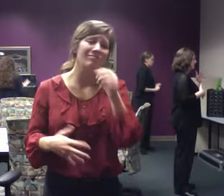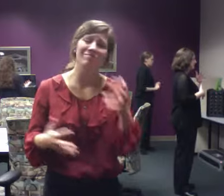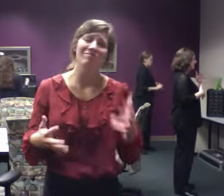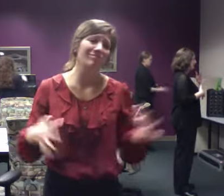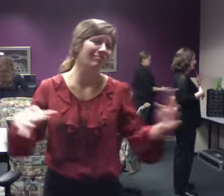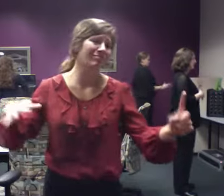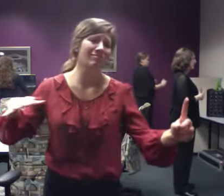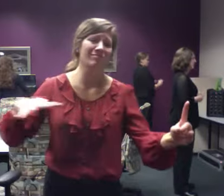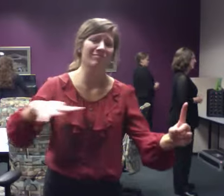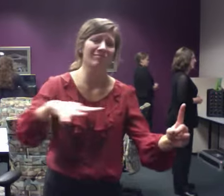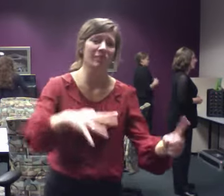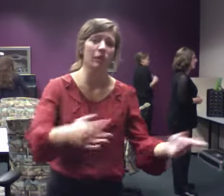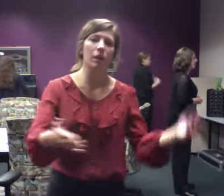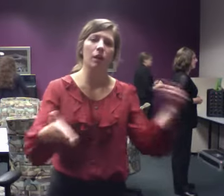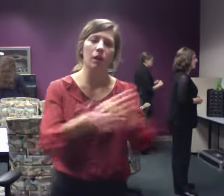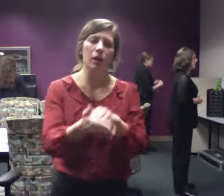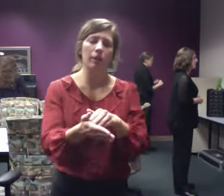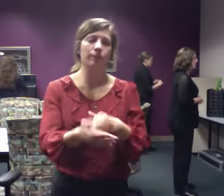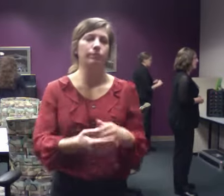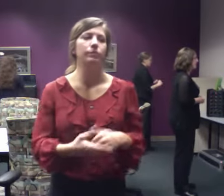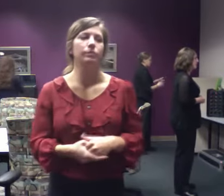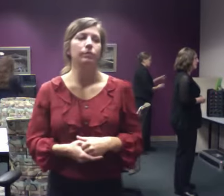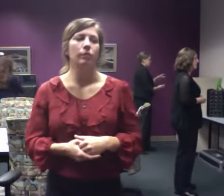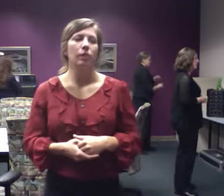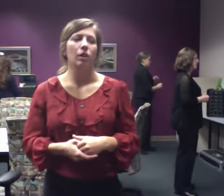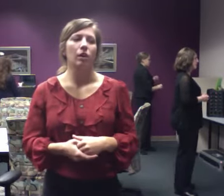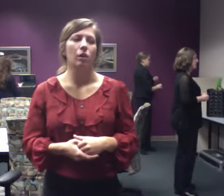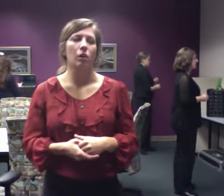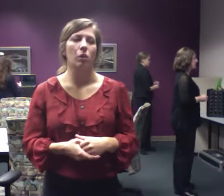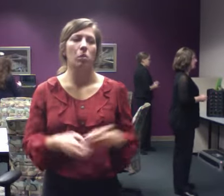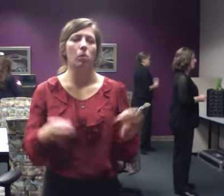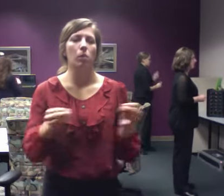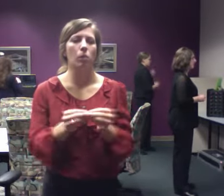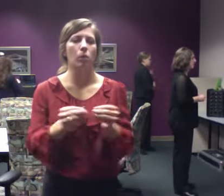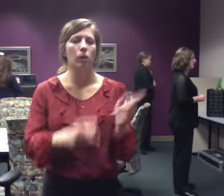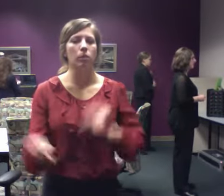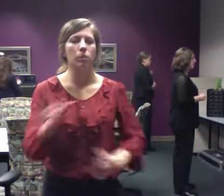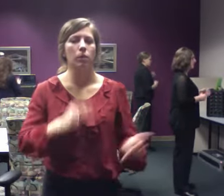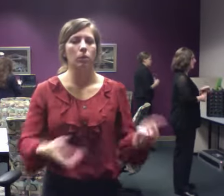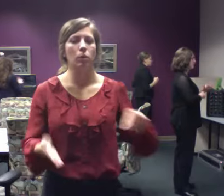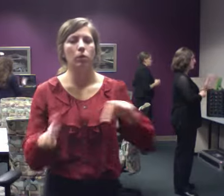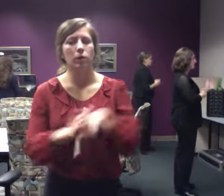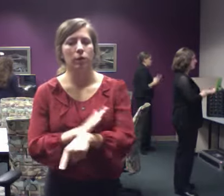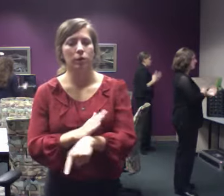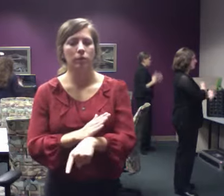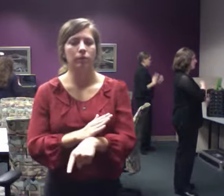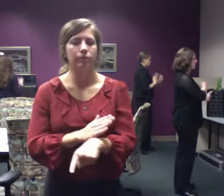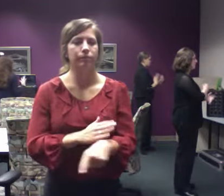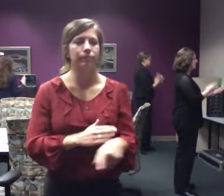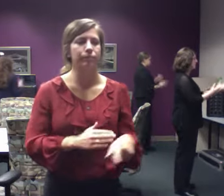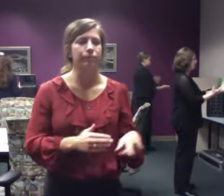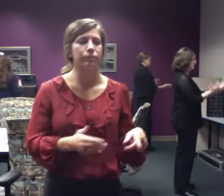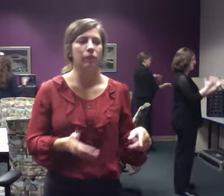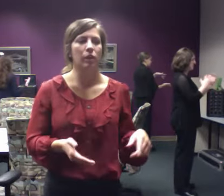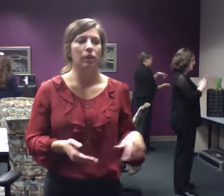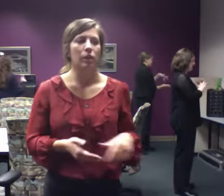noises. Now, I'm not that many people were killed. Now, going on with this, about 1 in 10 people died during the war. On the